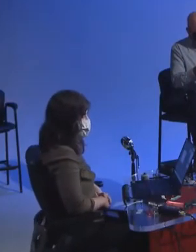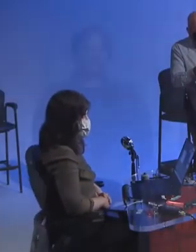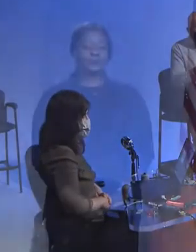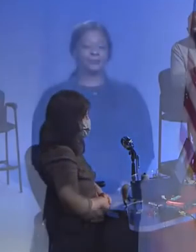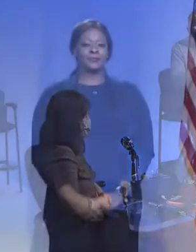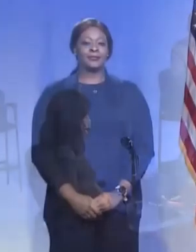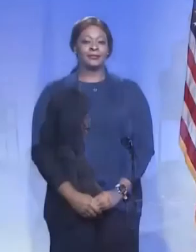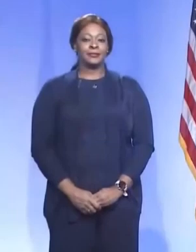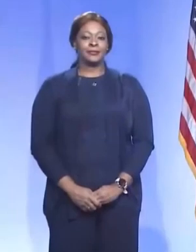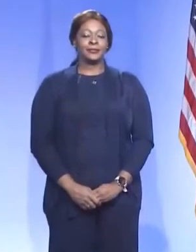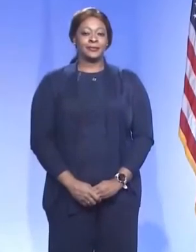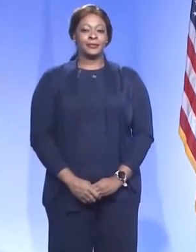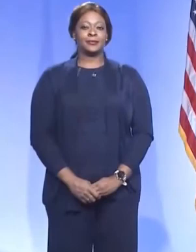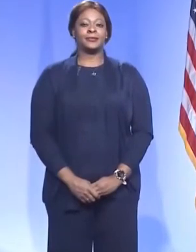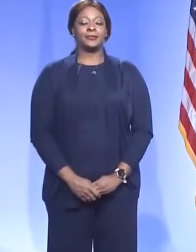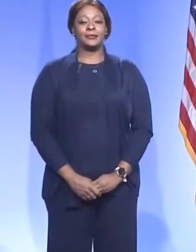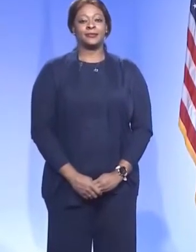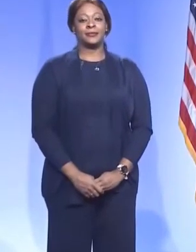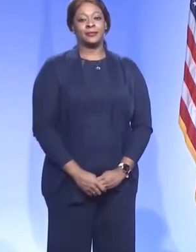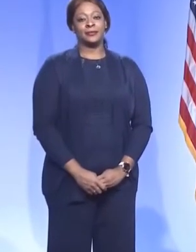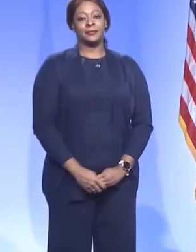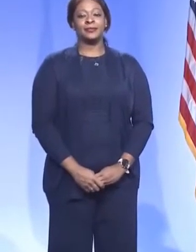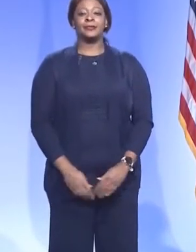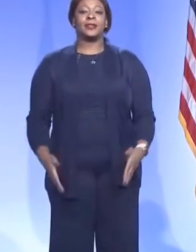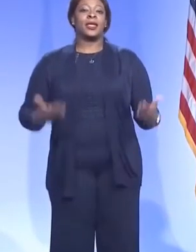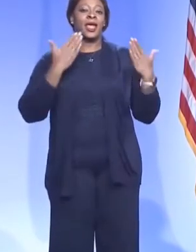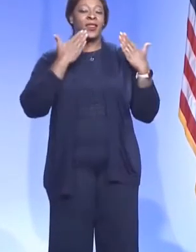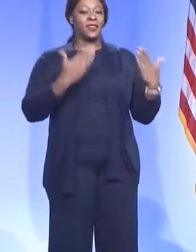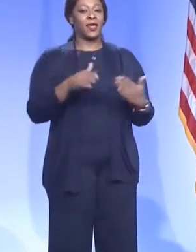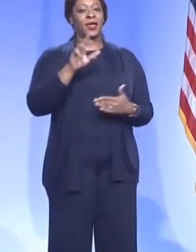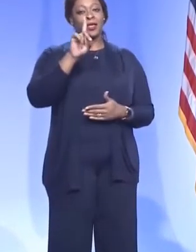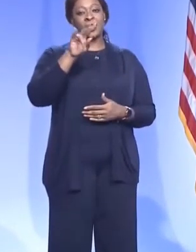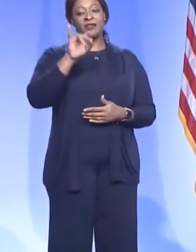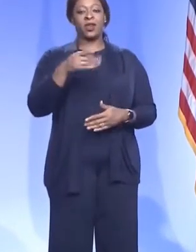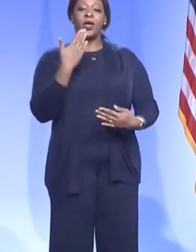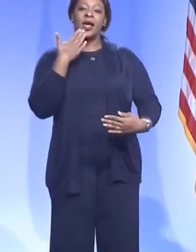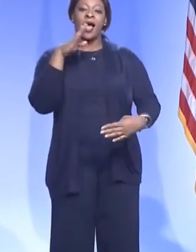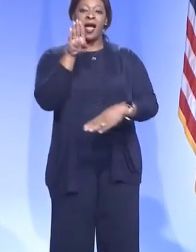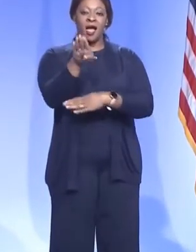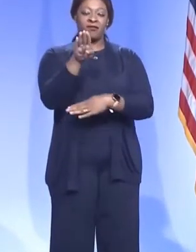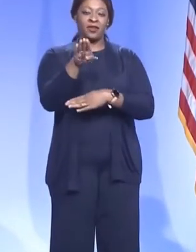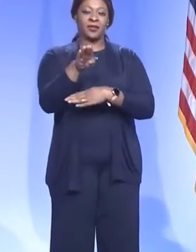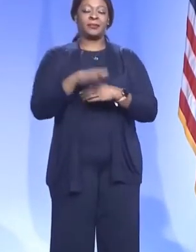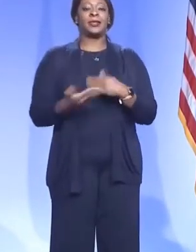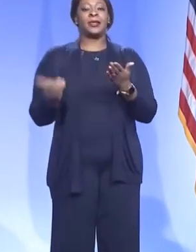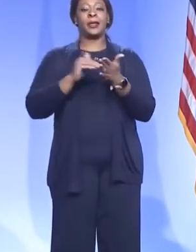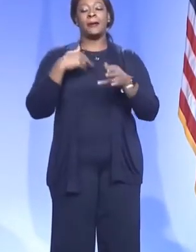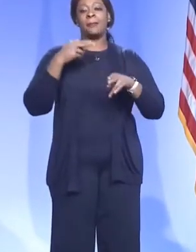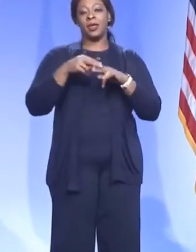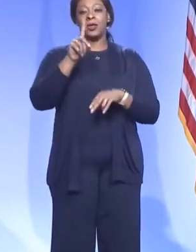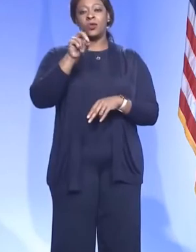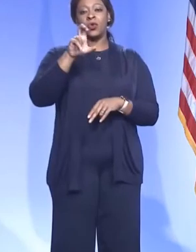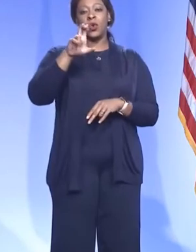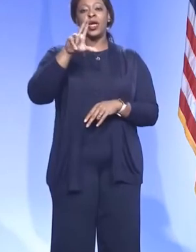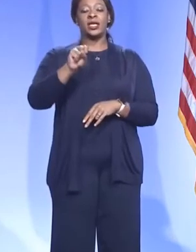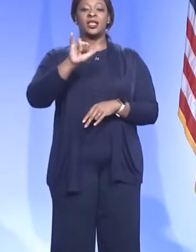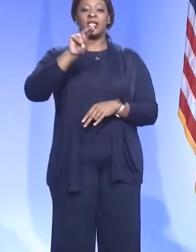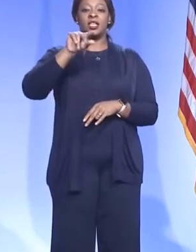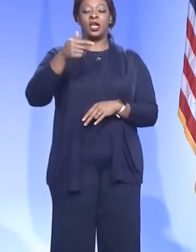begins. So with that, I'm going to turn it over to Director Young to talk to you about the available assistance for those